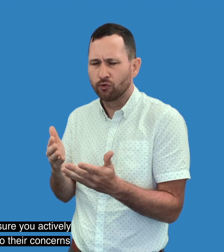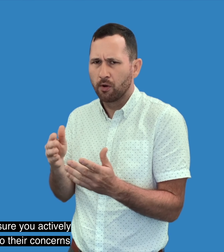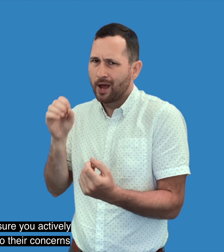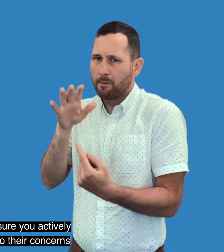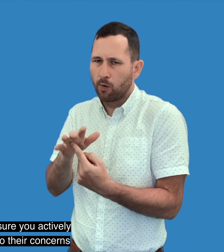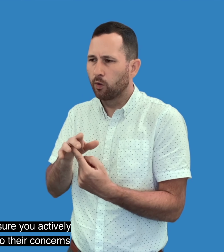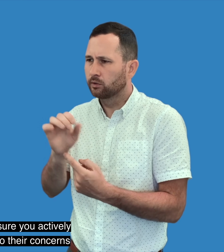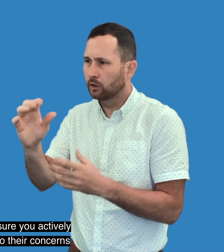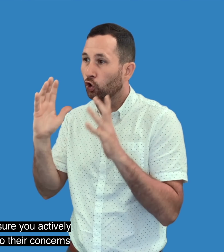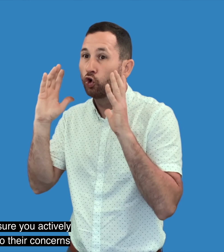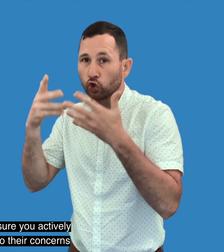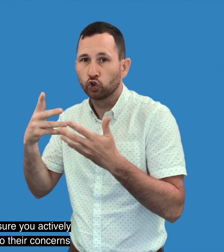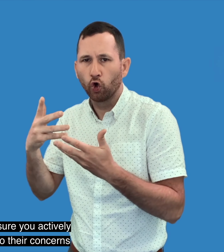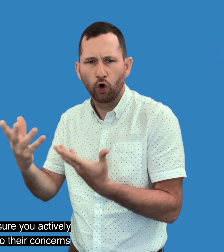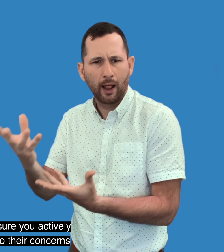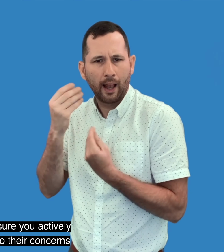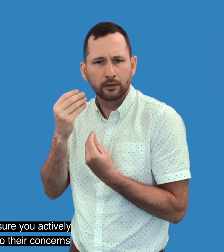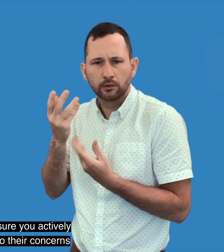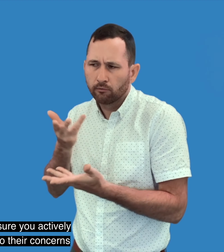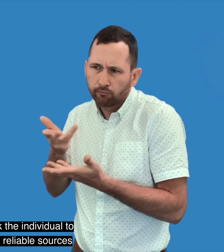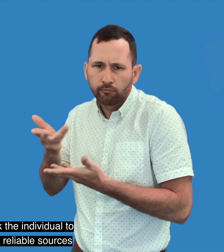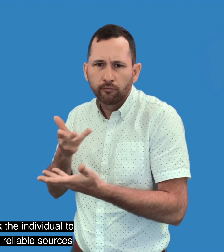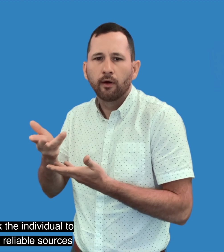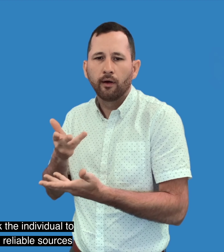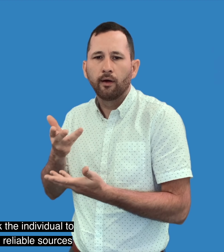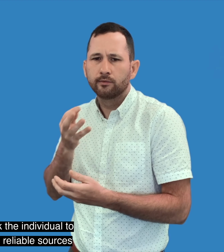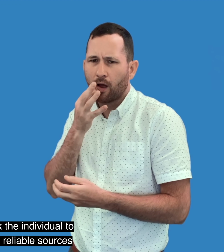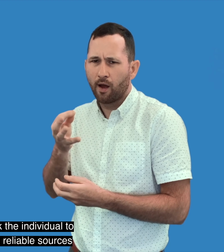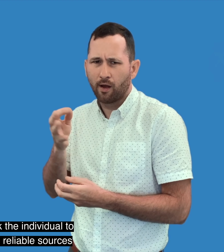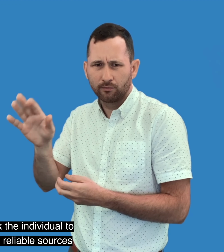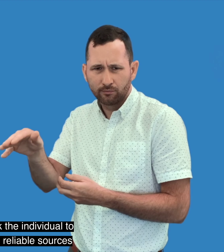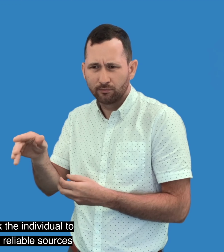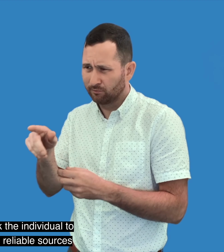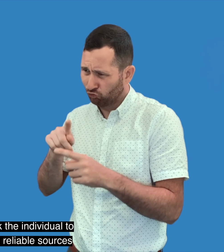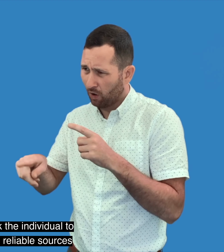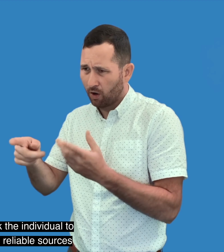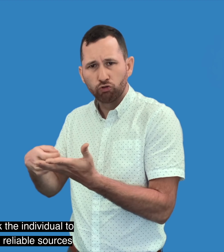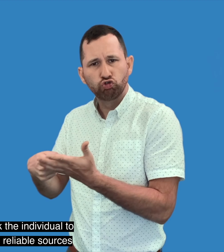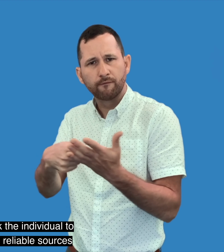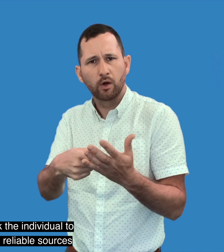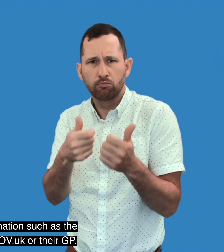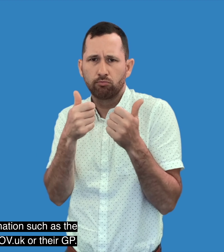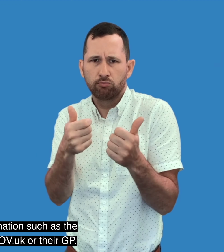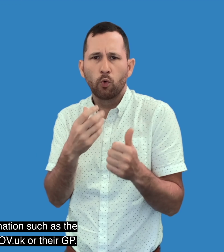Make sure you actively listen to their concerns and ask the individual to refer to reliable sources of